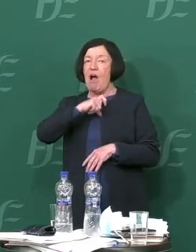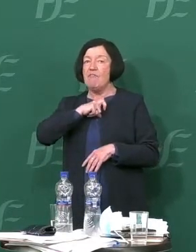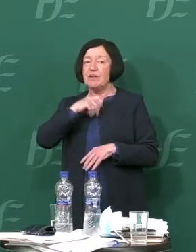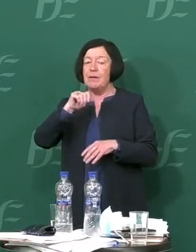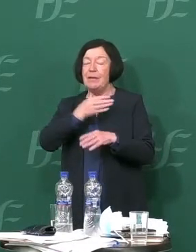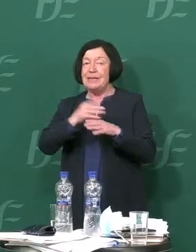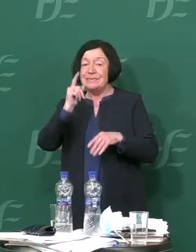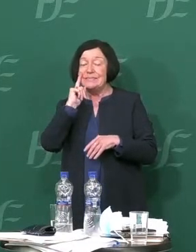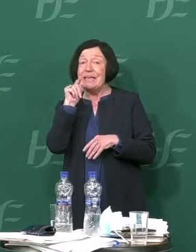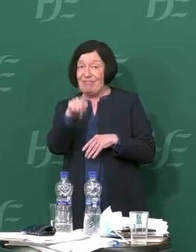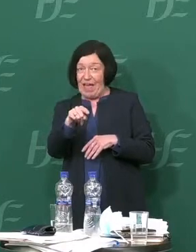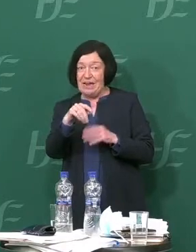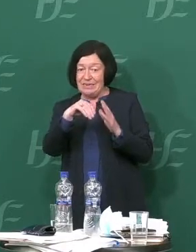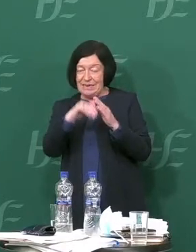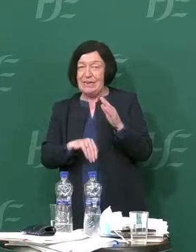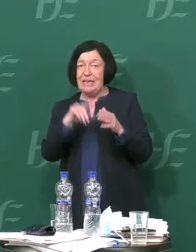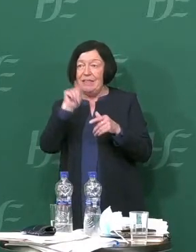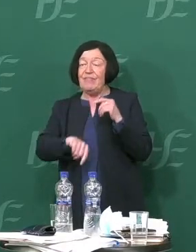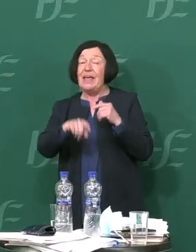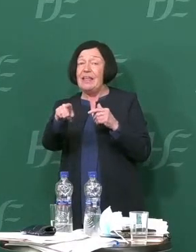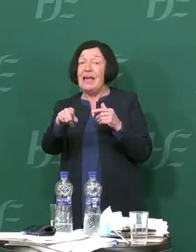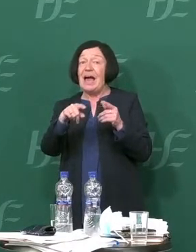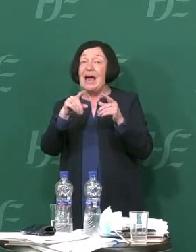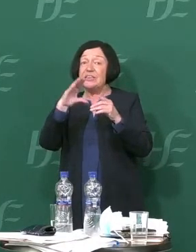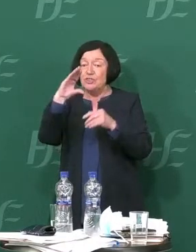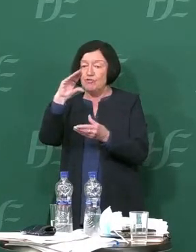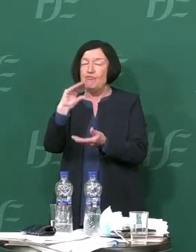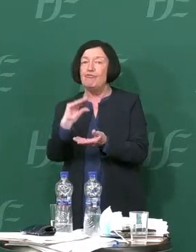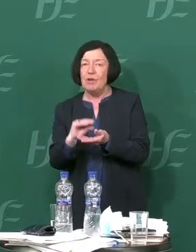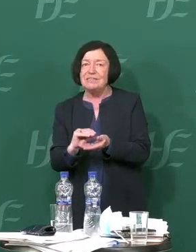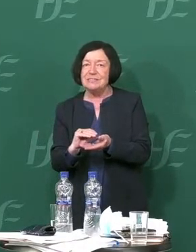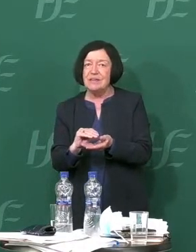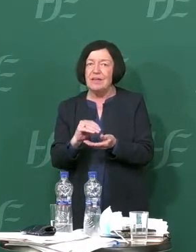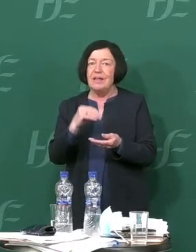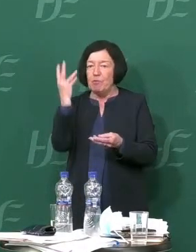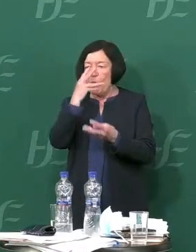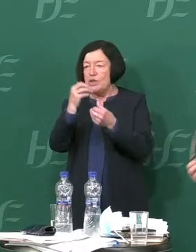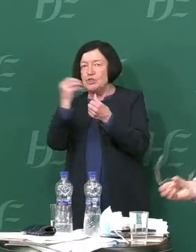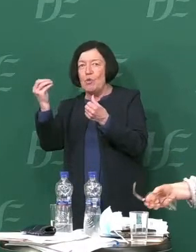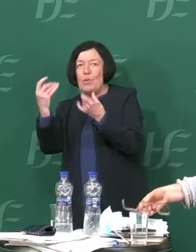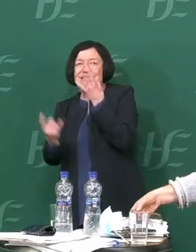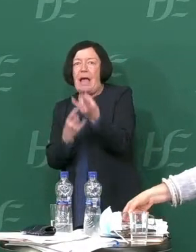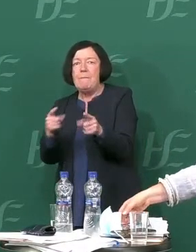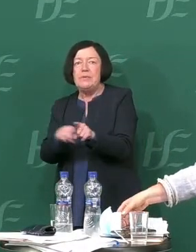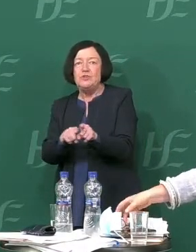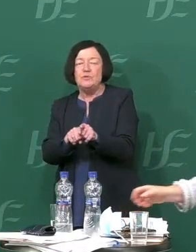if we begin to see that plateau and decrease, and we'll watch the other trends as well. So